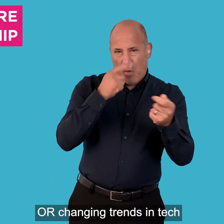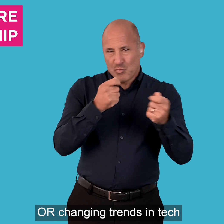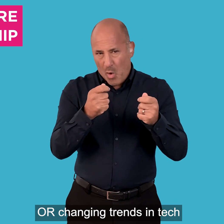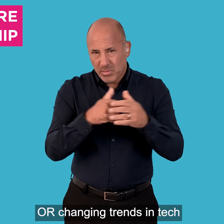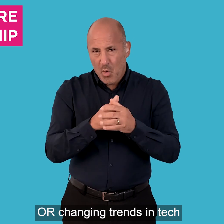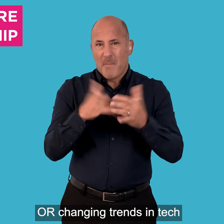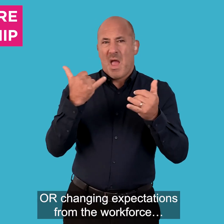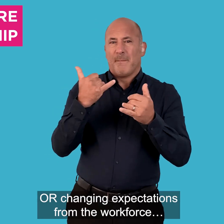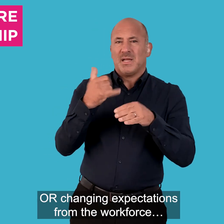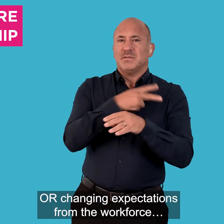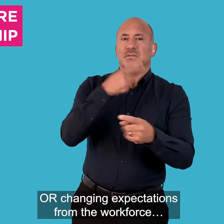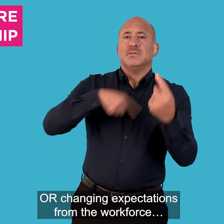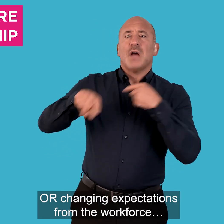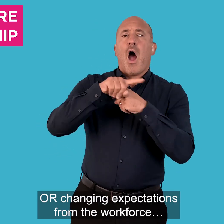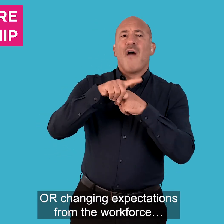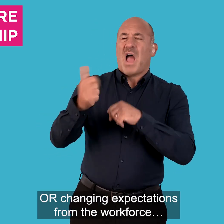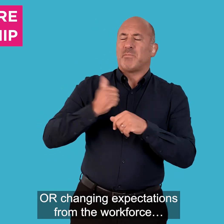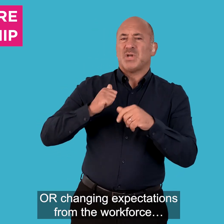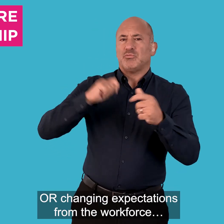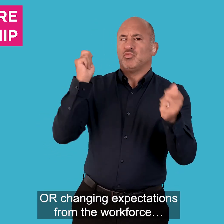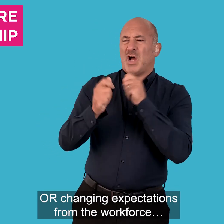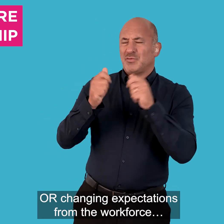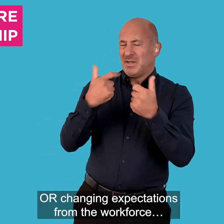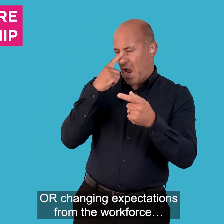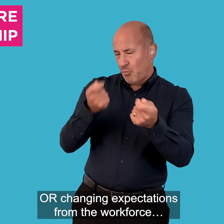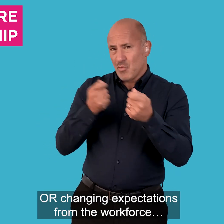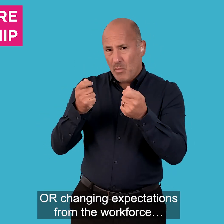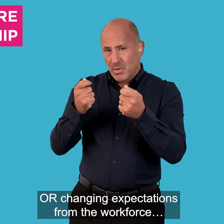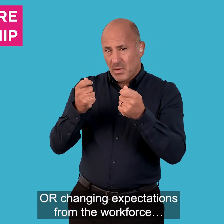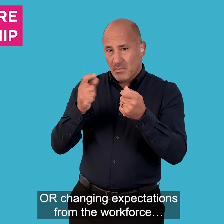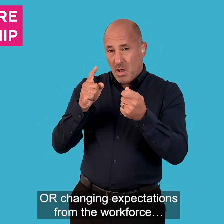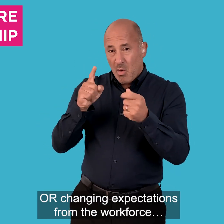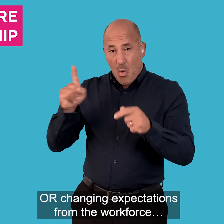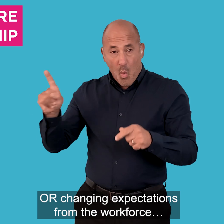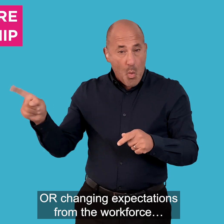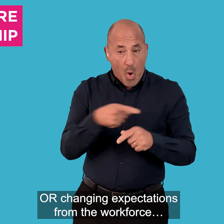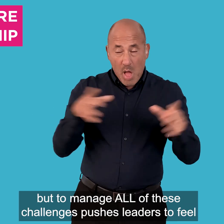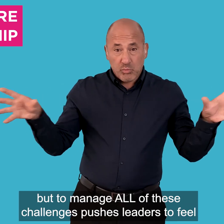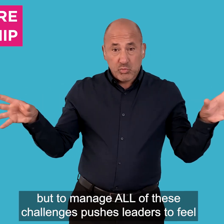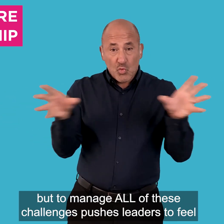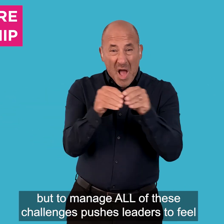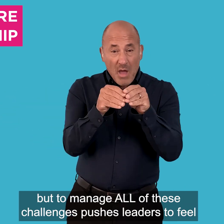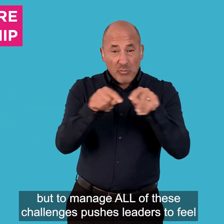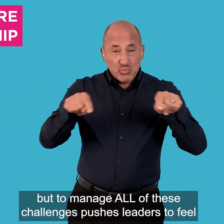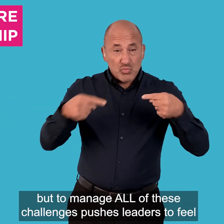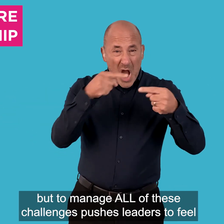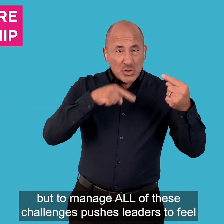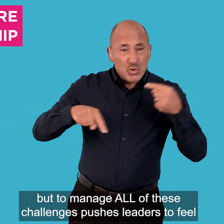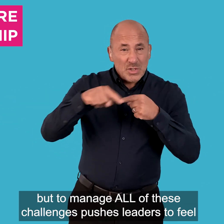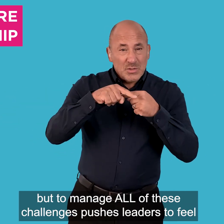tech, or changing expectations from the workforce. But to manage all